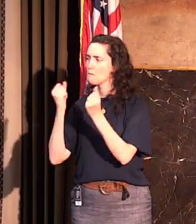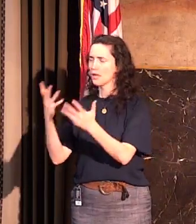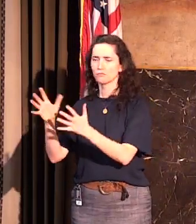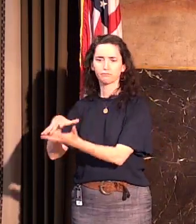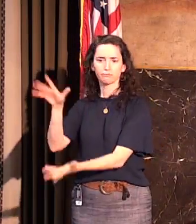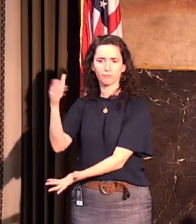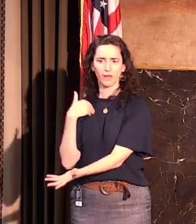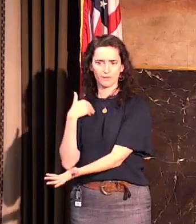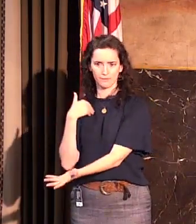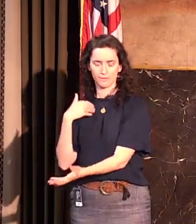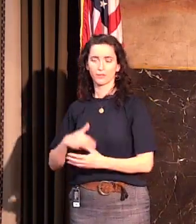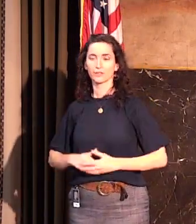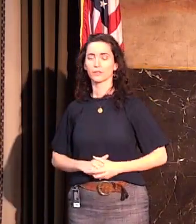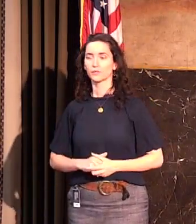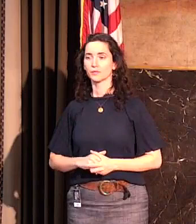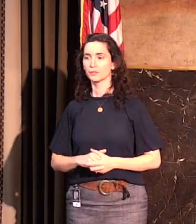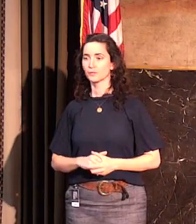them.